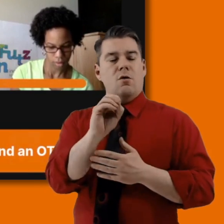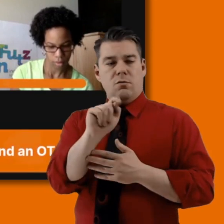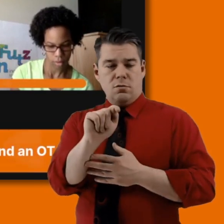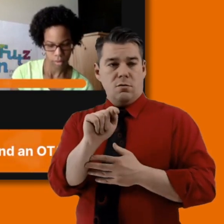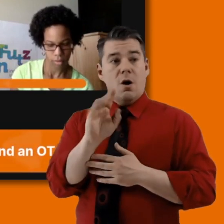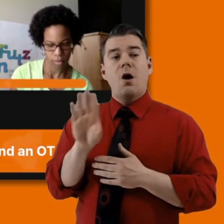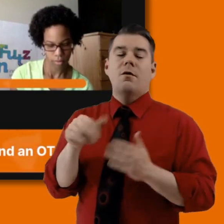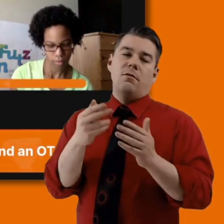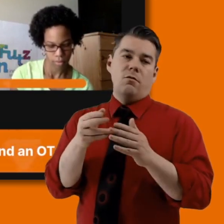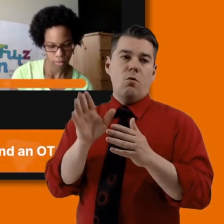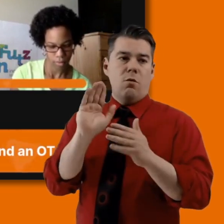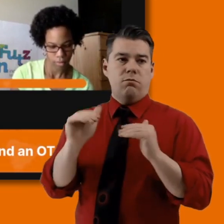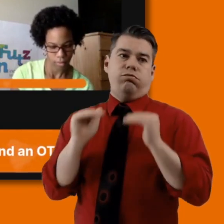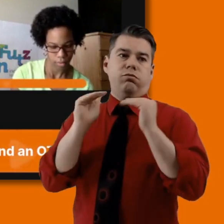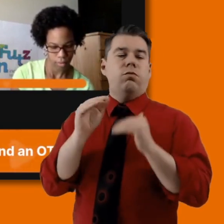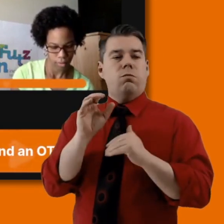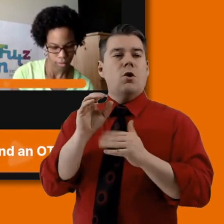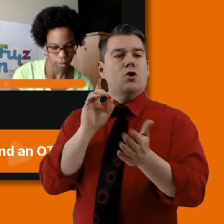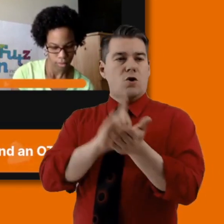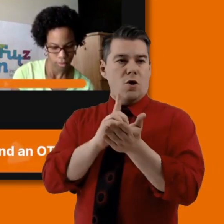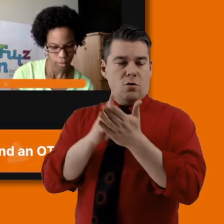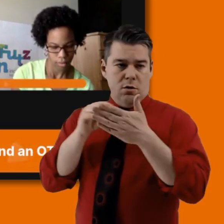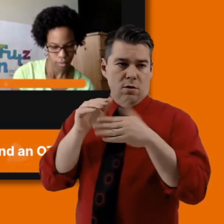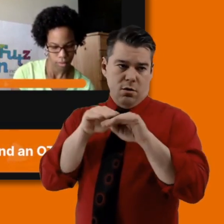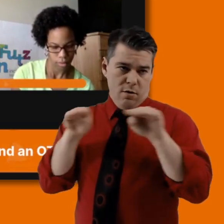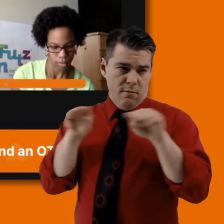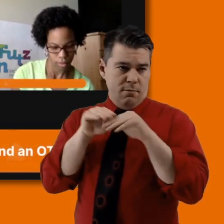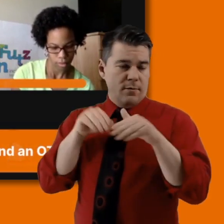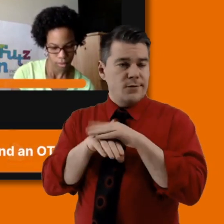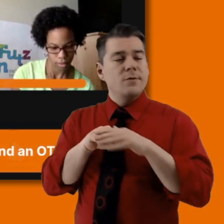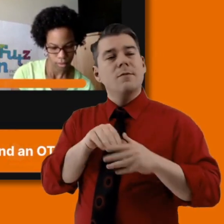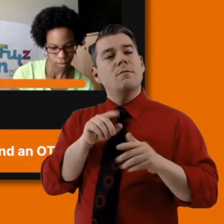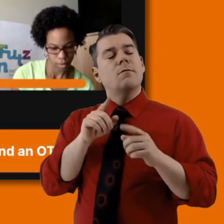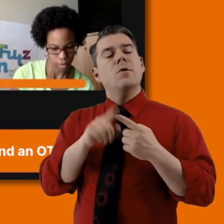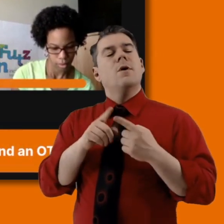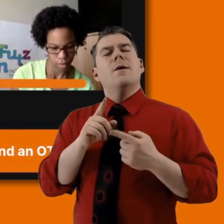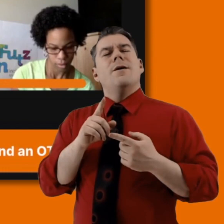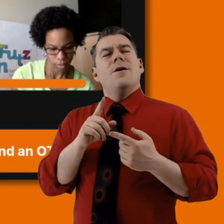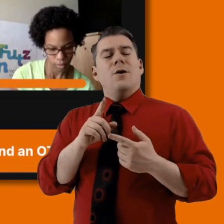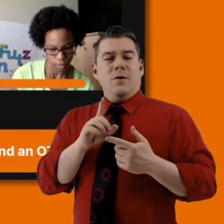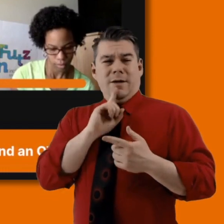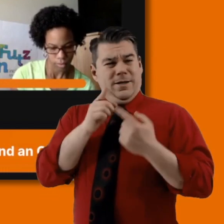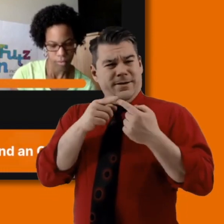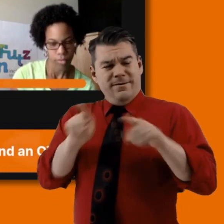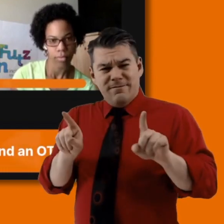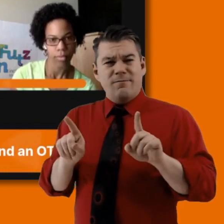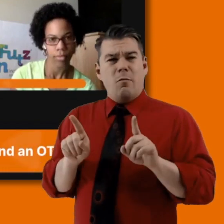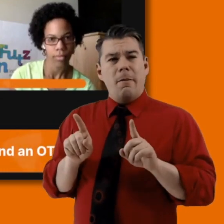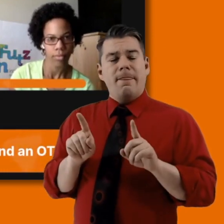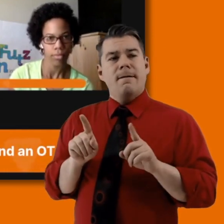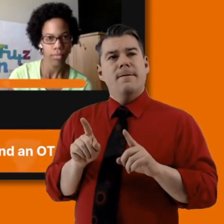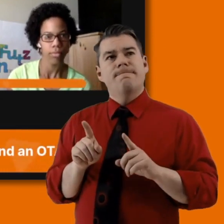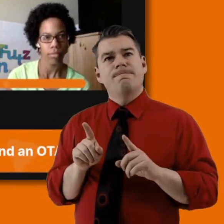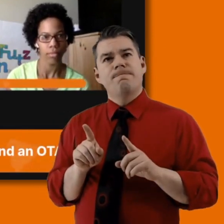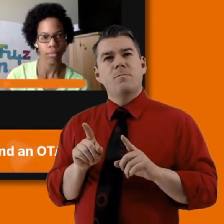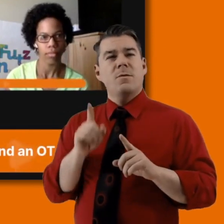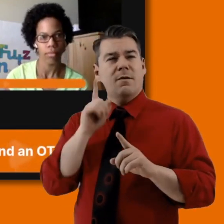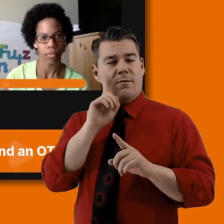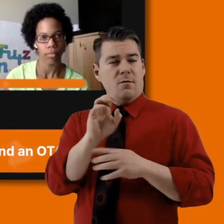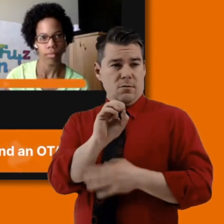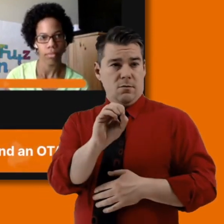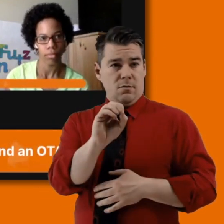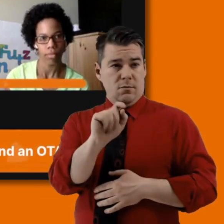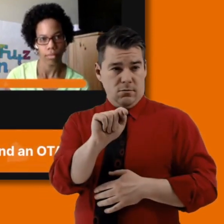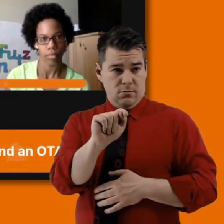doctorate level as both entry points. And the difference really is in terms of that an OT,